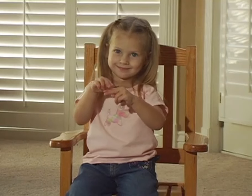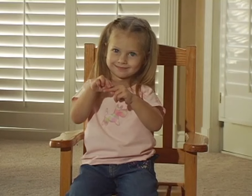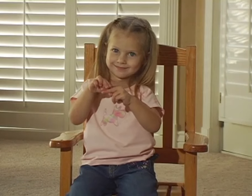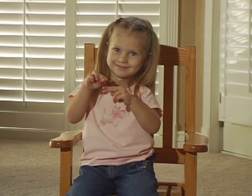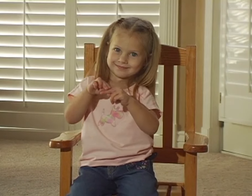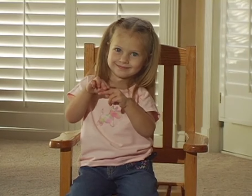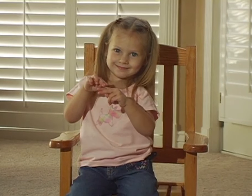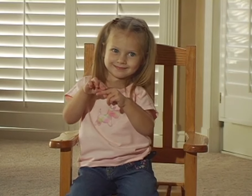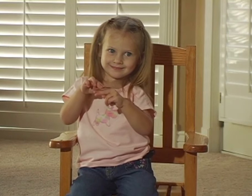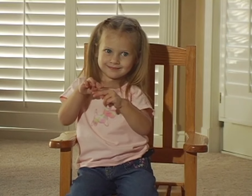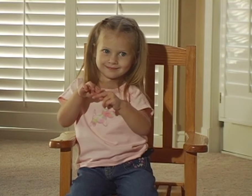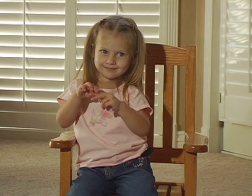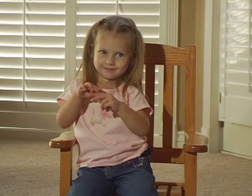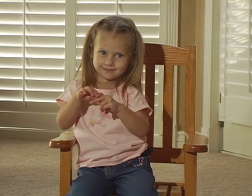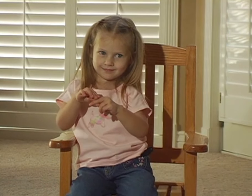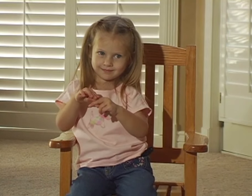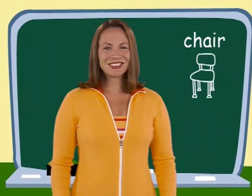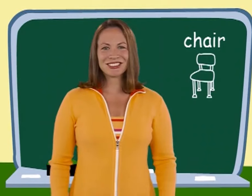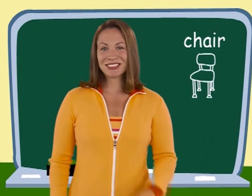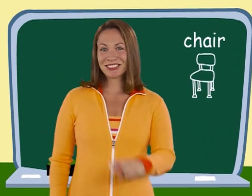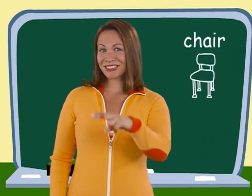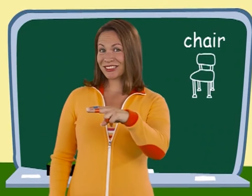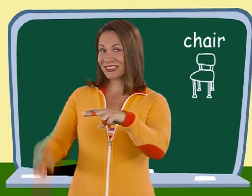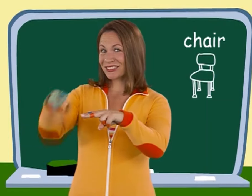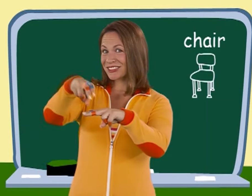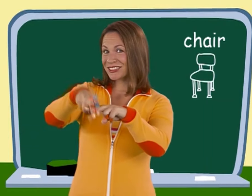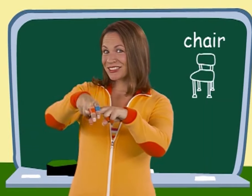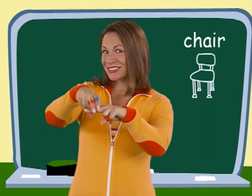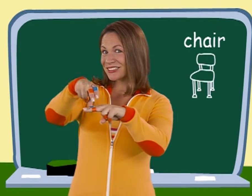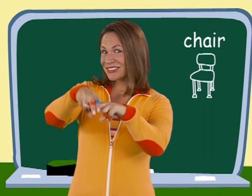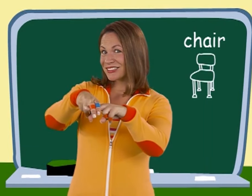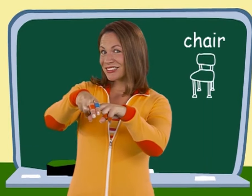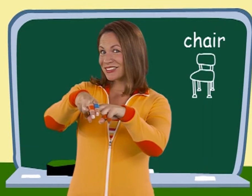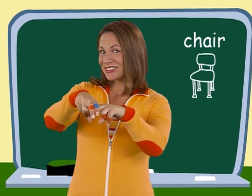Two fingers sit on your other fingers. Let's sign chair.